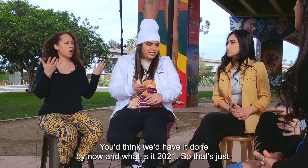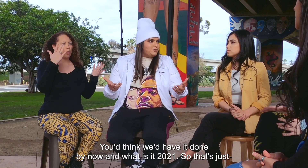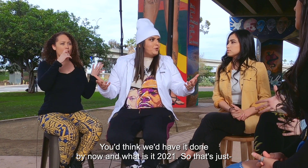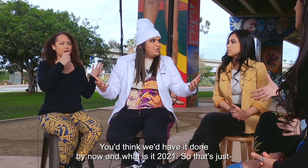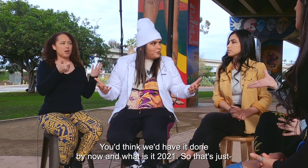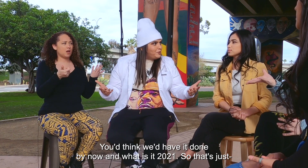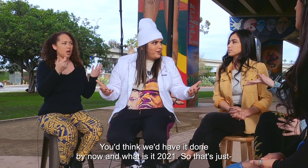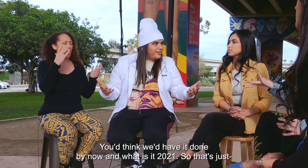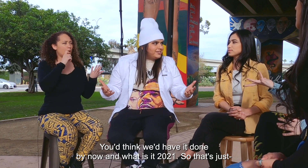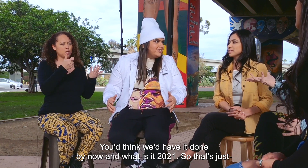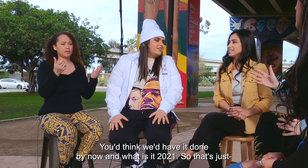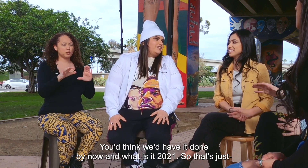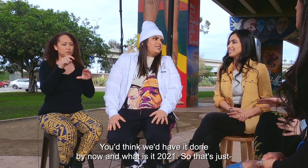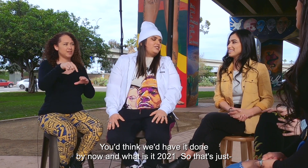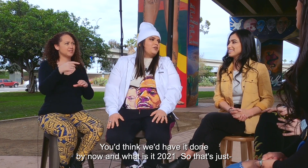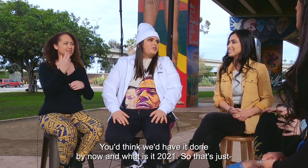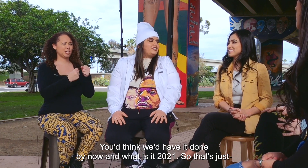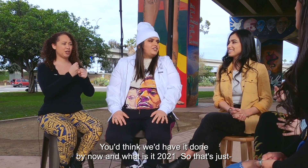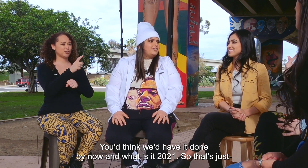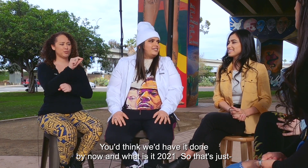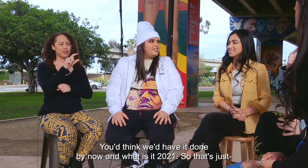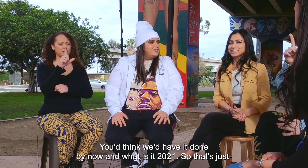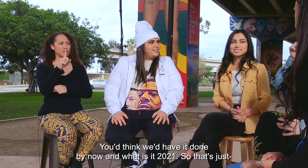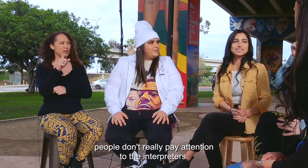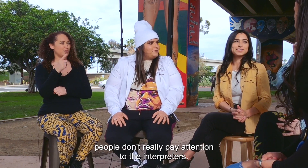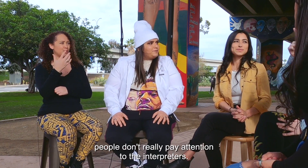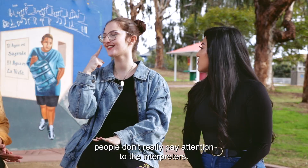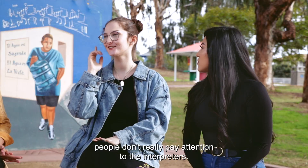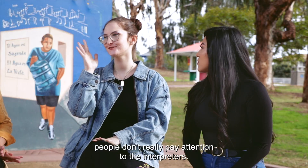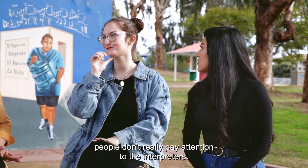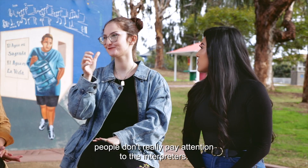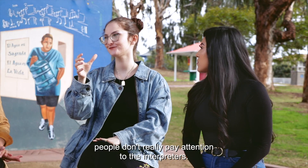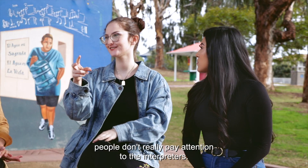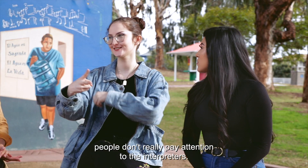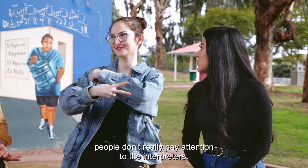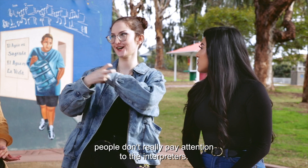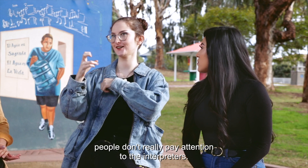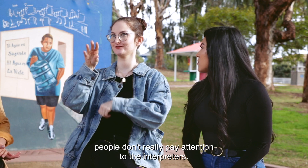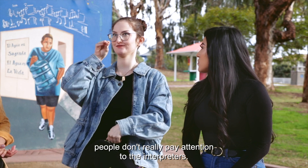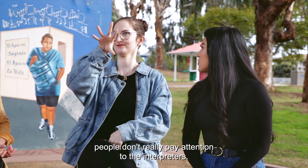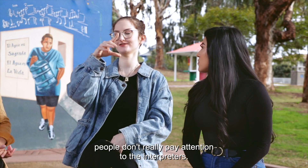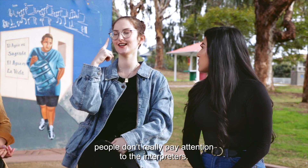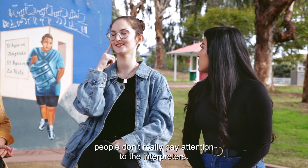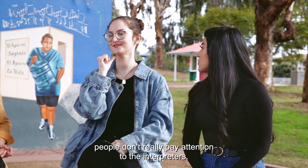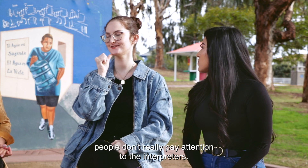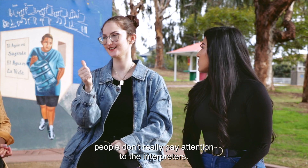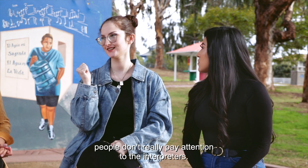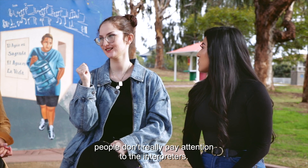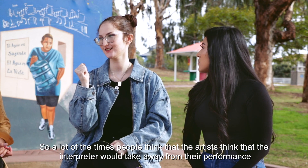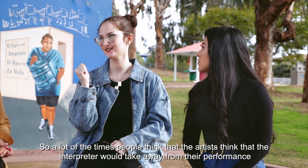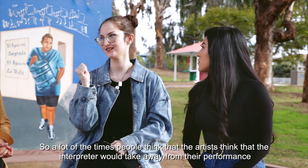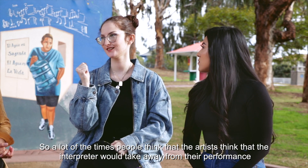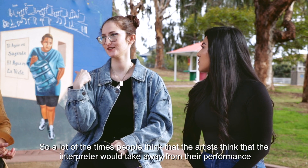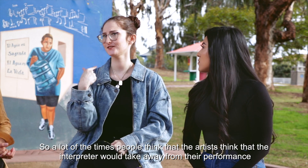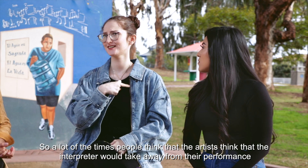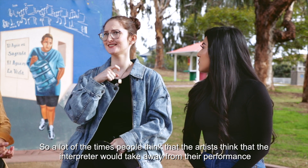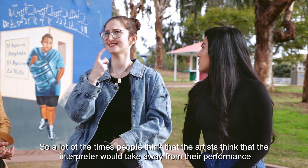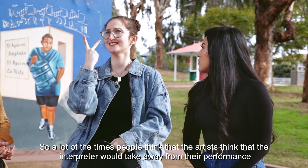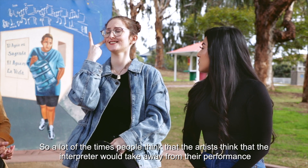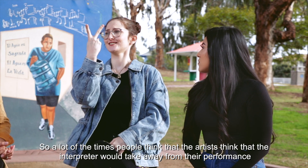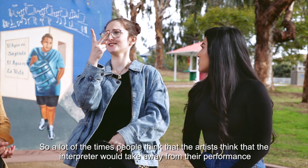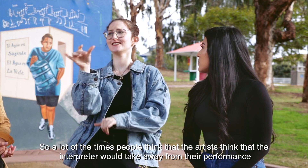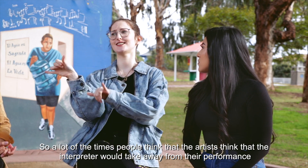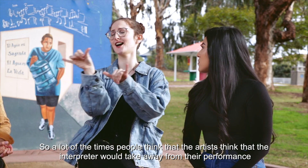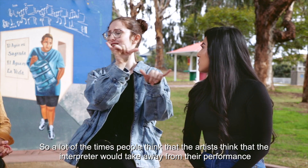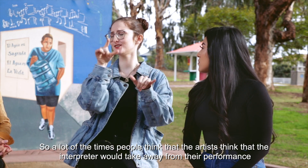in, 2021? So that's just... Hearing people don't really pay attention to the interpreters, so a lot of the